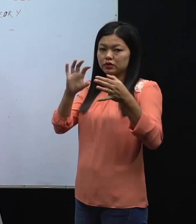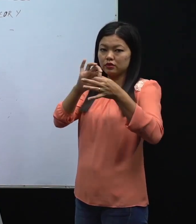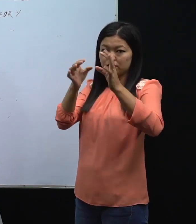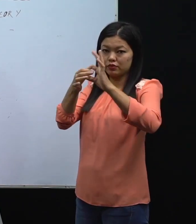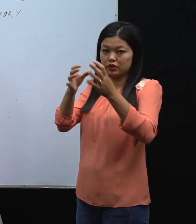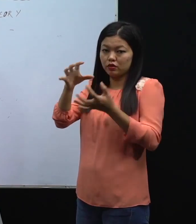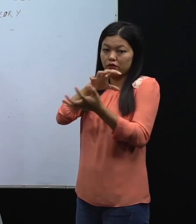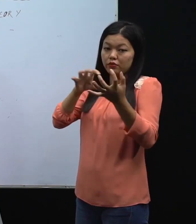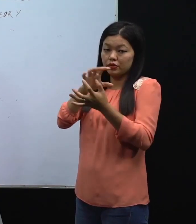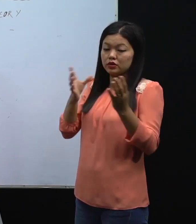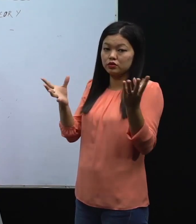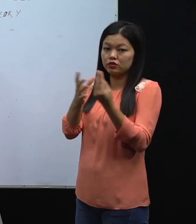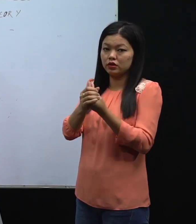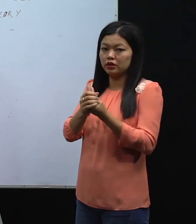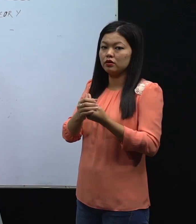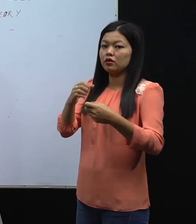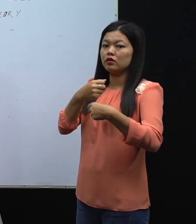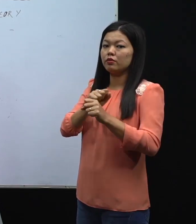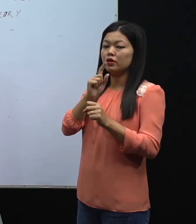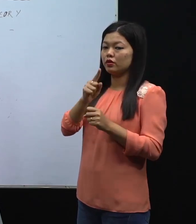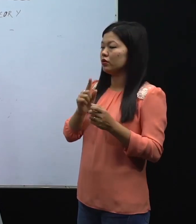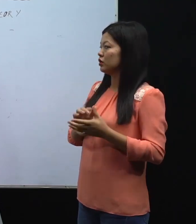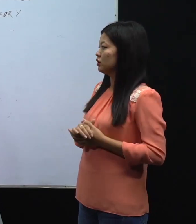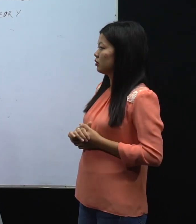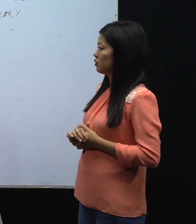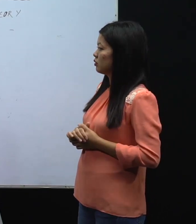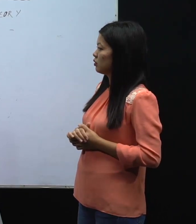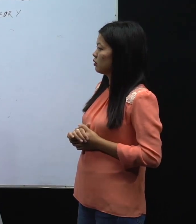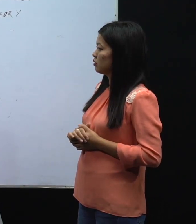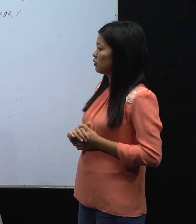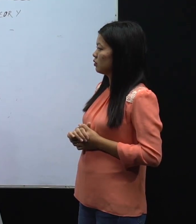in a simple whole number ratio. Clear?